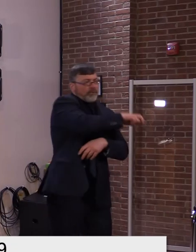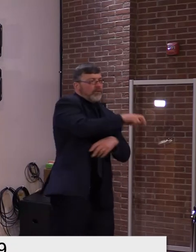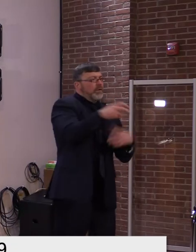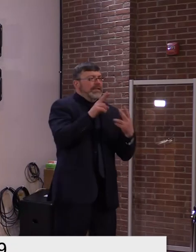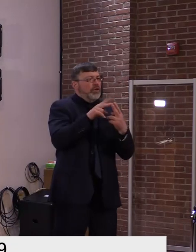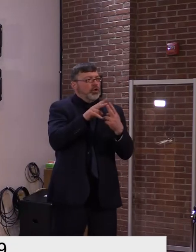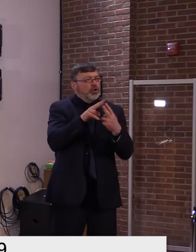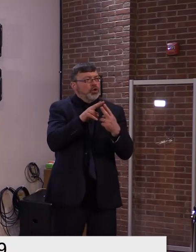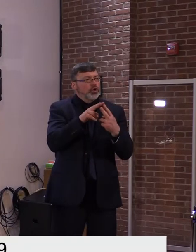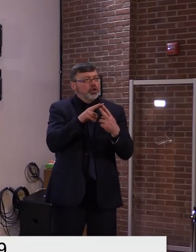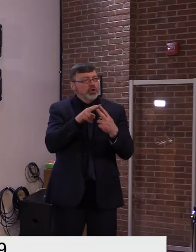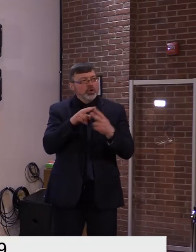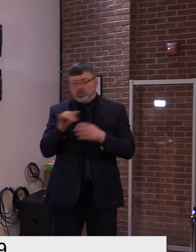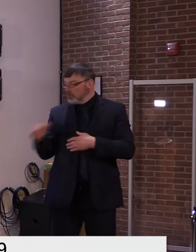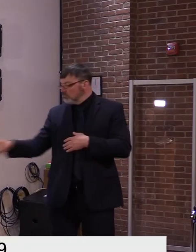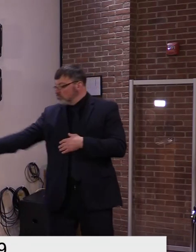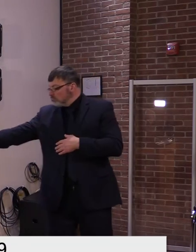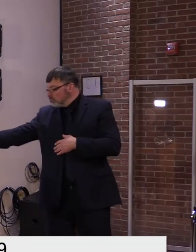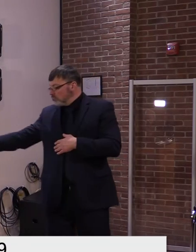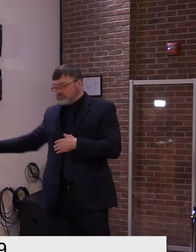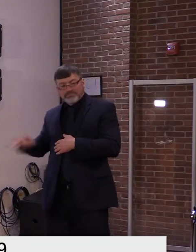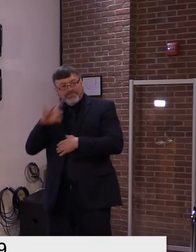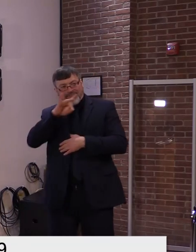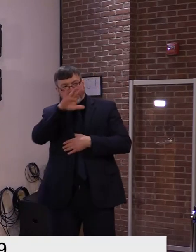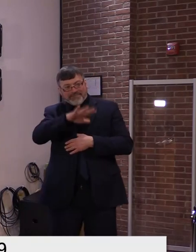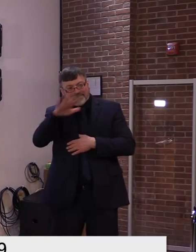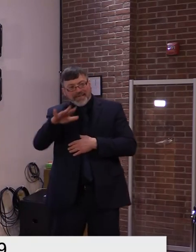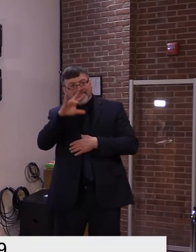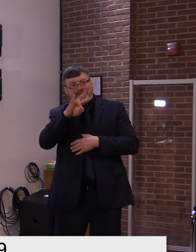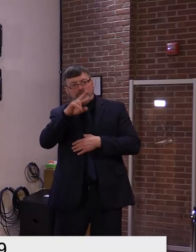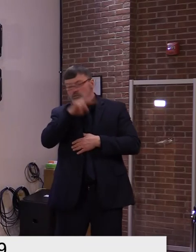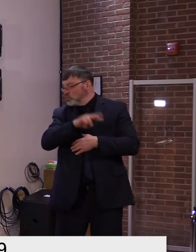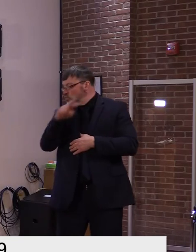855-722-7878. Let's just see if we can help that person